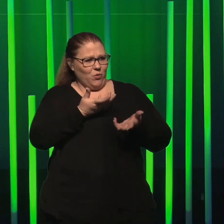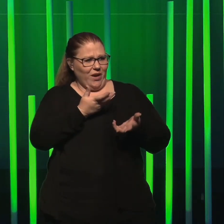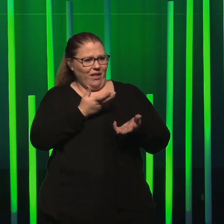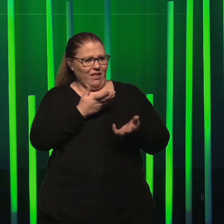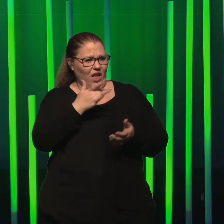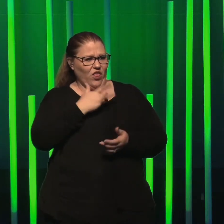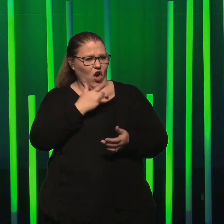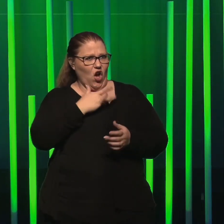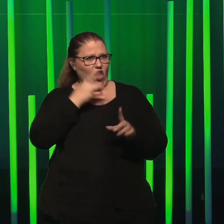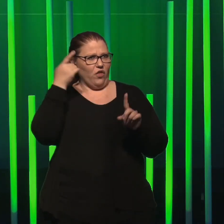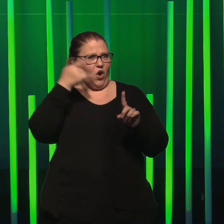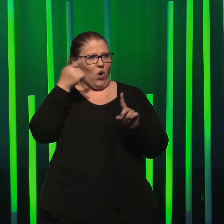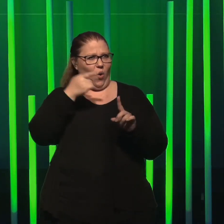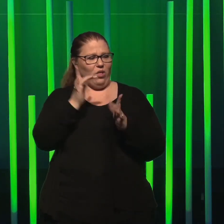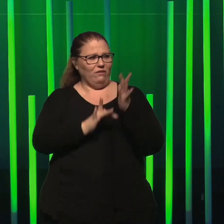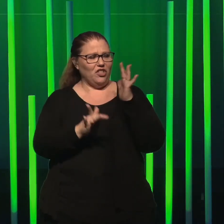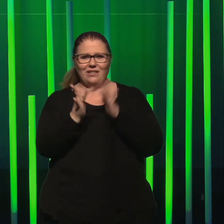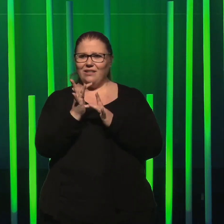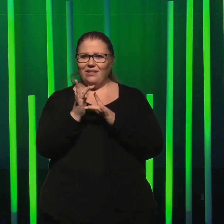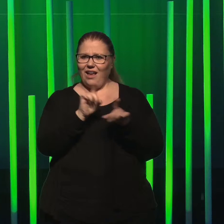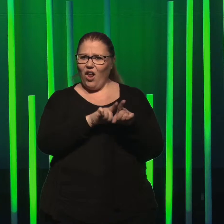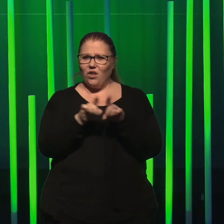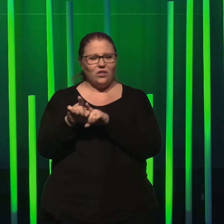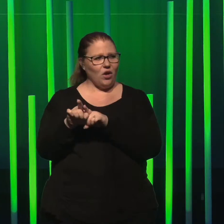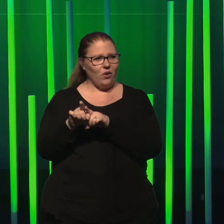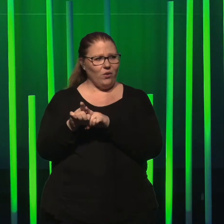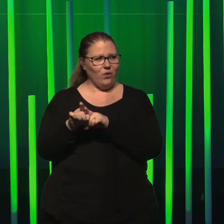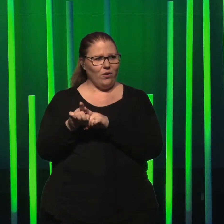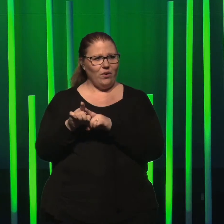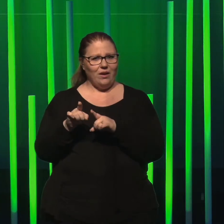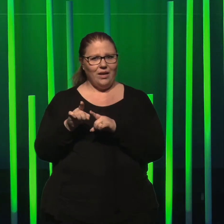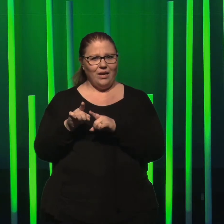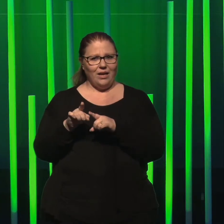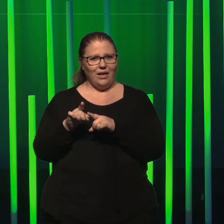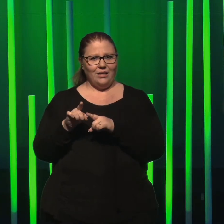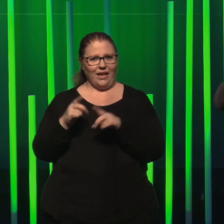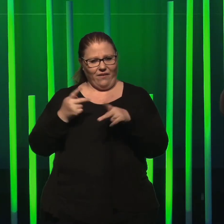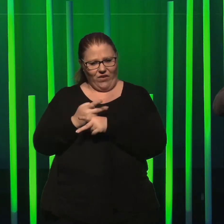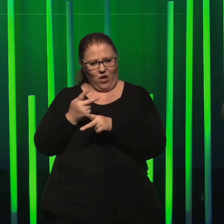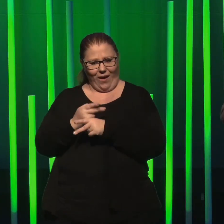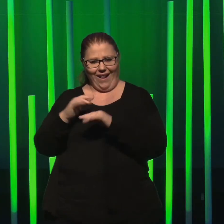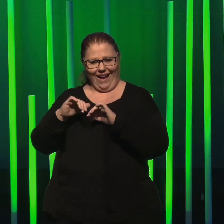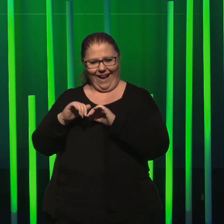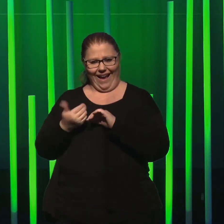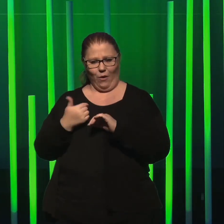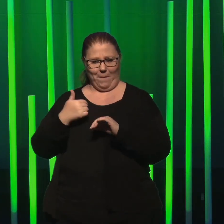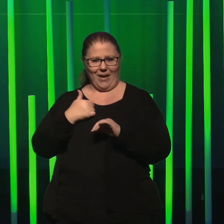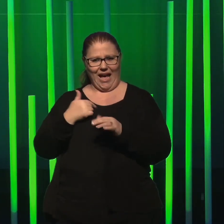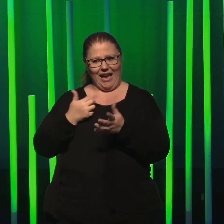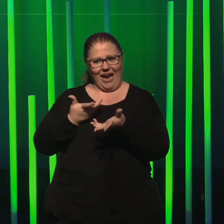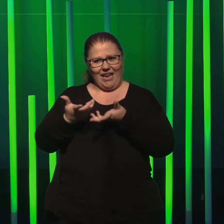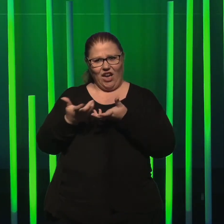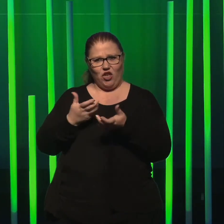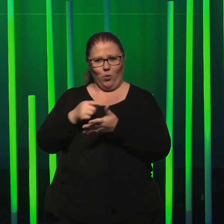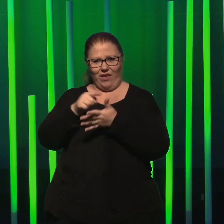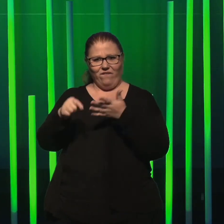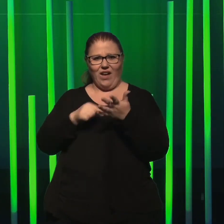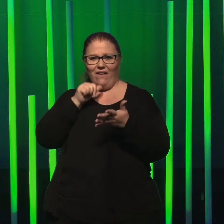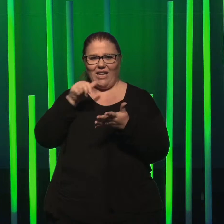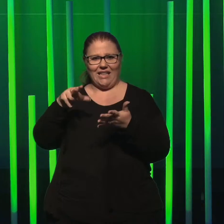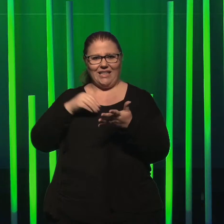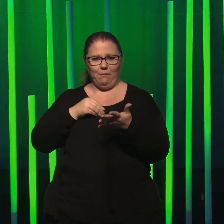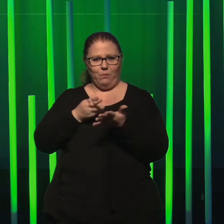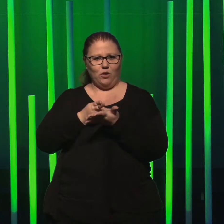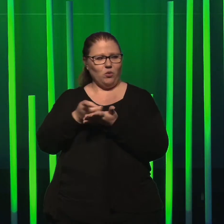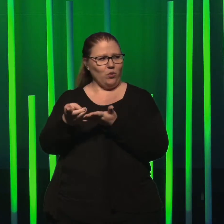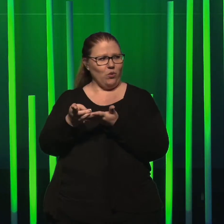of Jesus, and also to put into your regiment, how am I engaging with what we call here the 5 unacceptables? How am I gaining wisdom